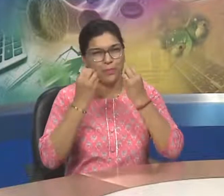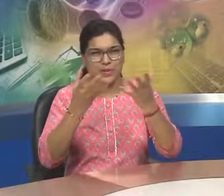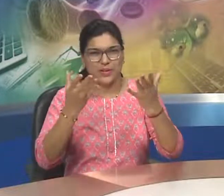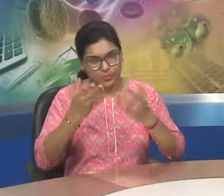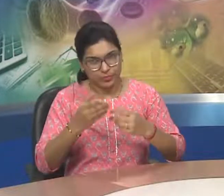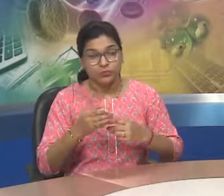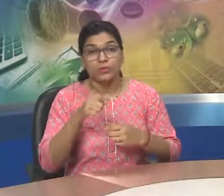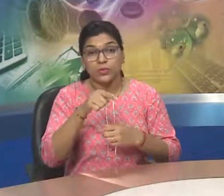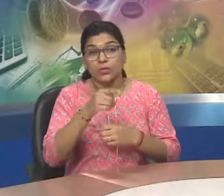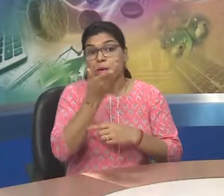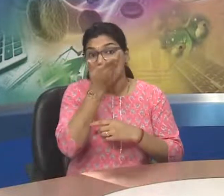H2O.